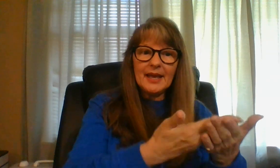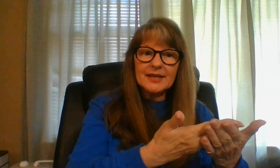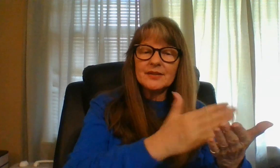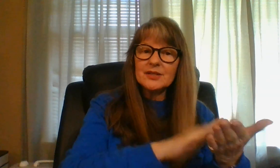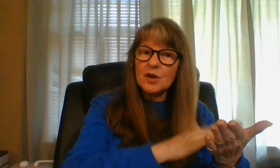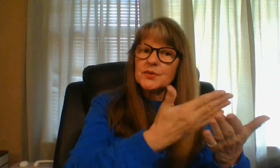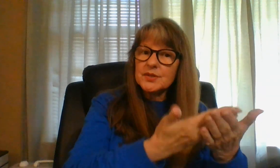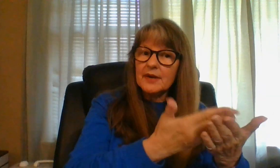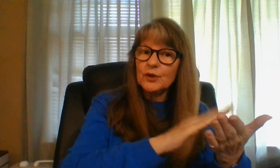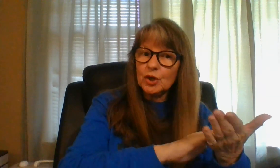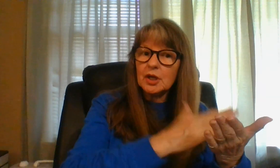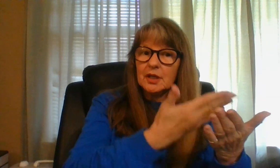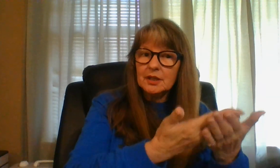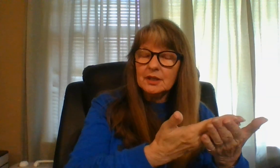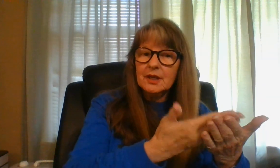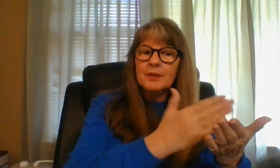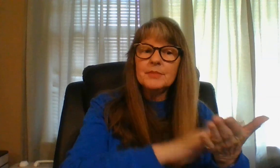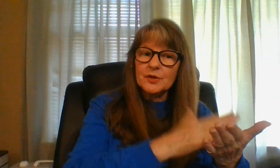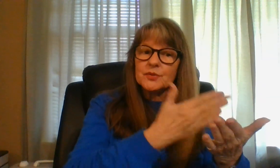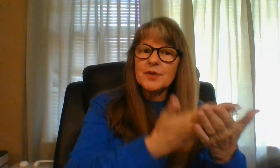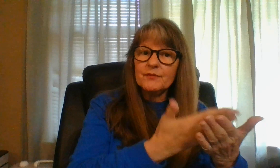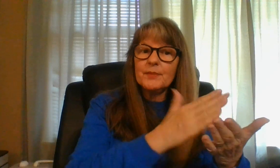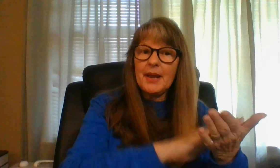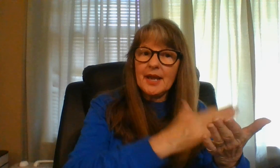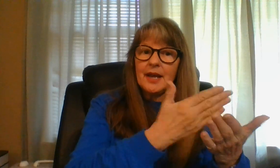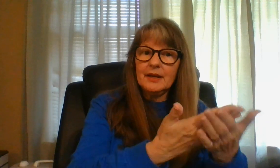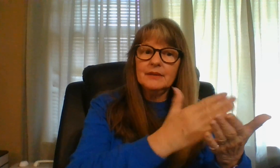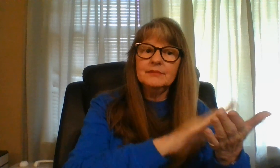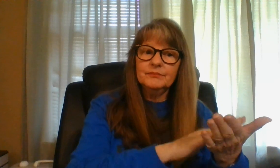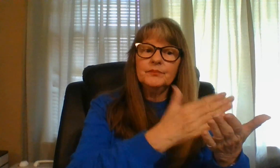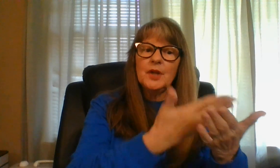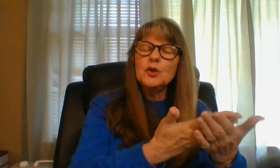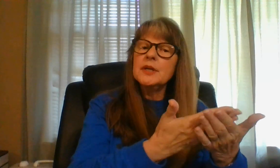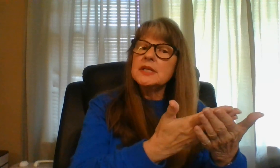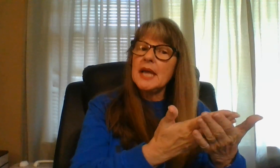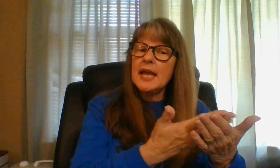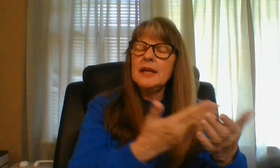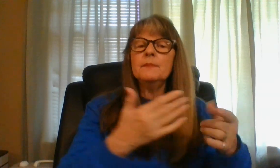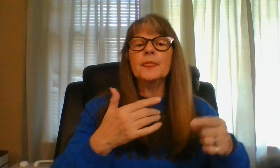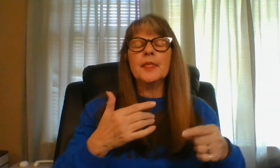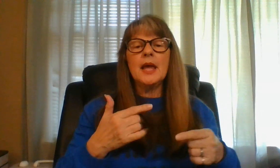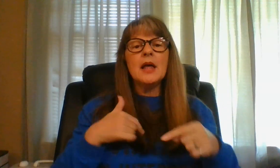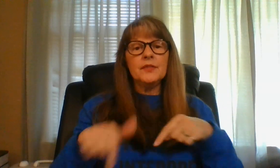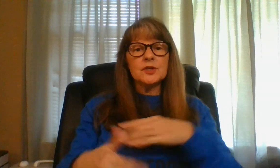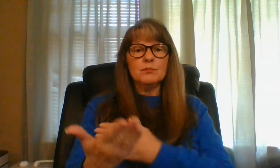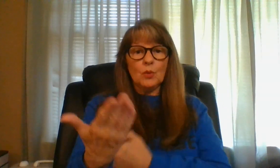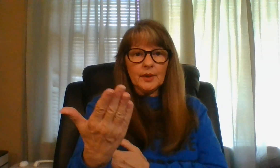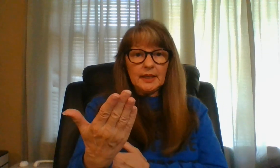Pancakes, that's also the sign for cook. It's also the sign for pancake. You could say, this